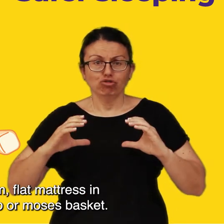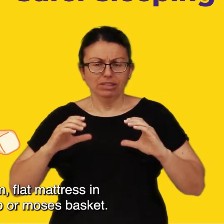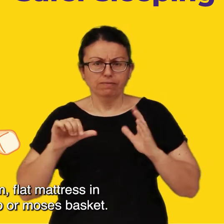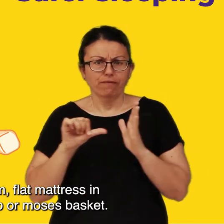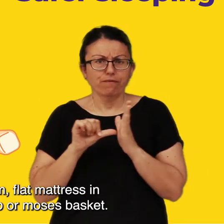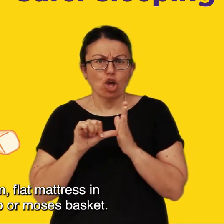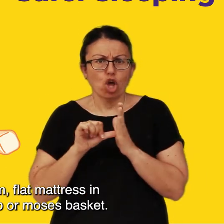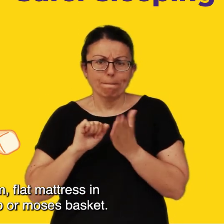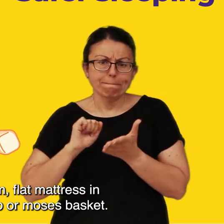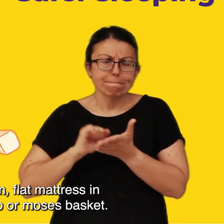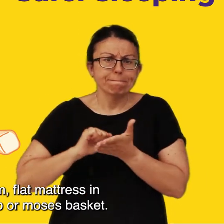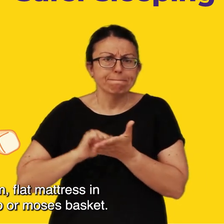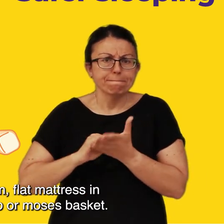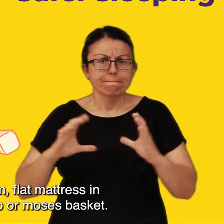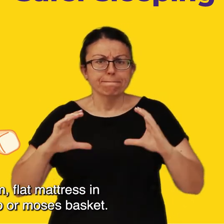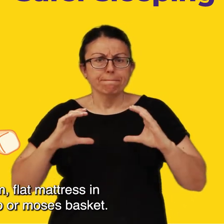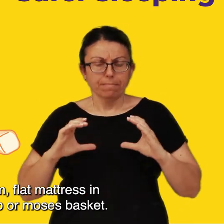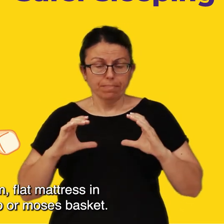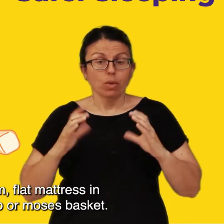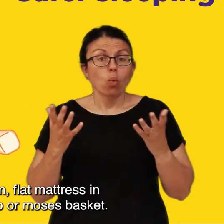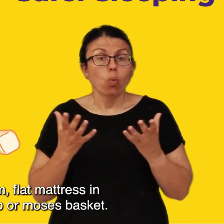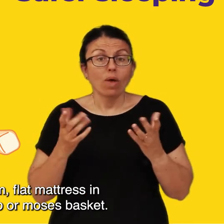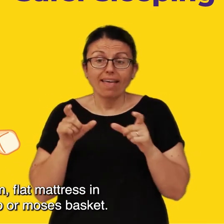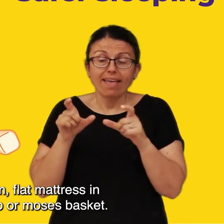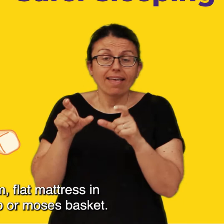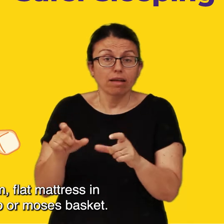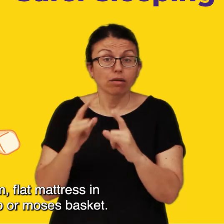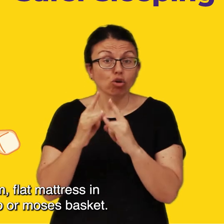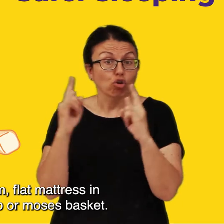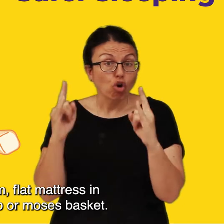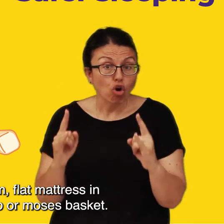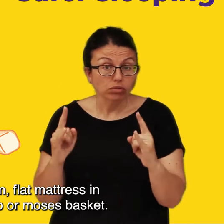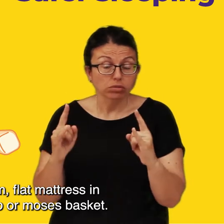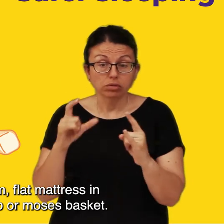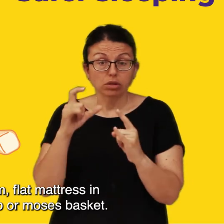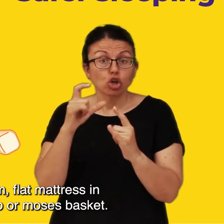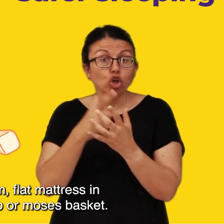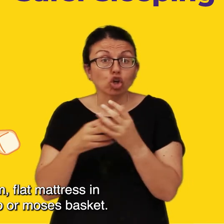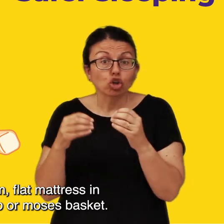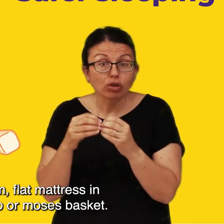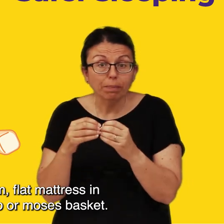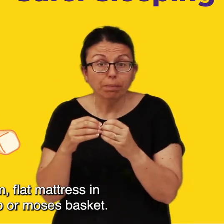On a firm, flat mattress in a cot, crib or Moses basket.